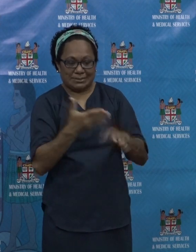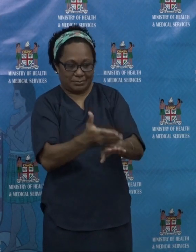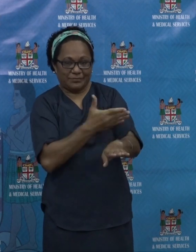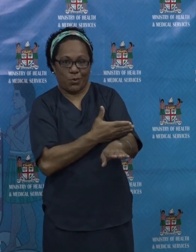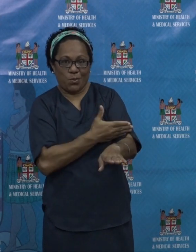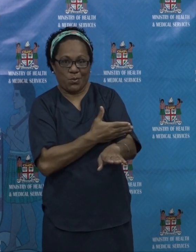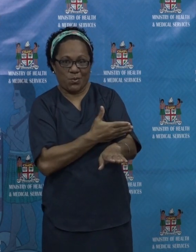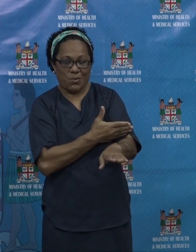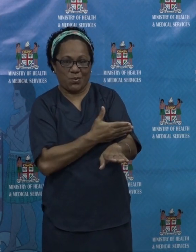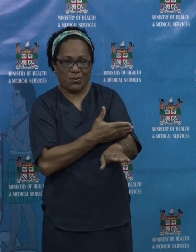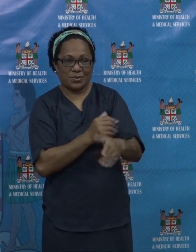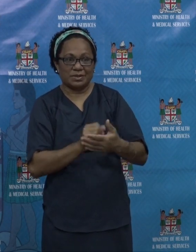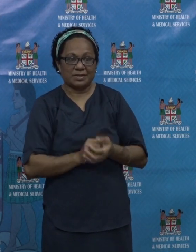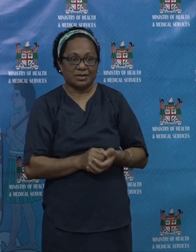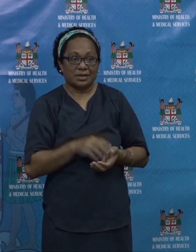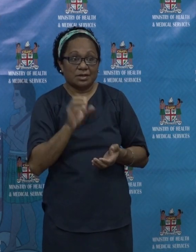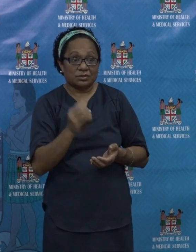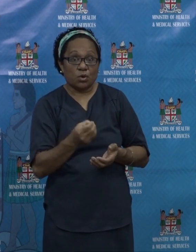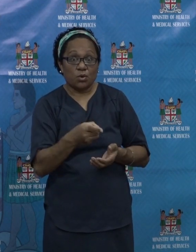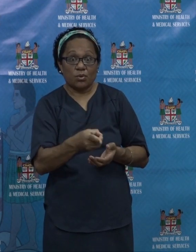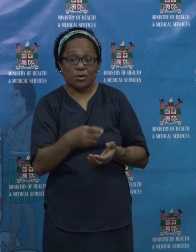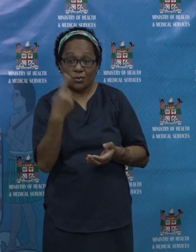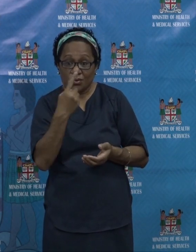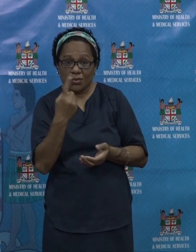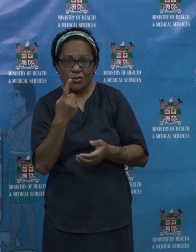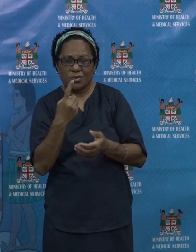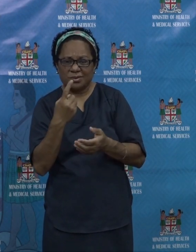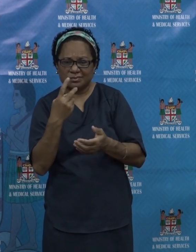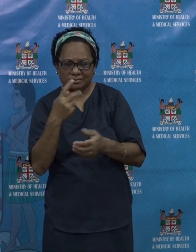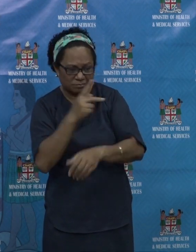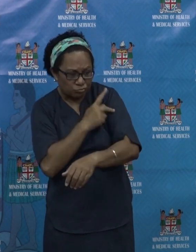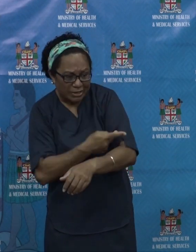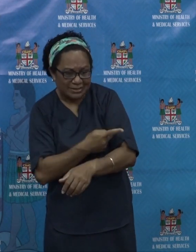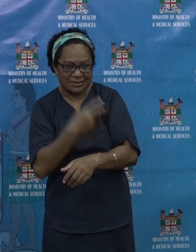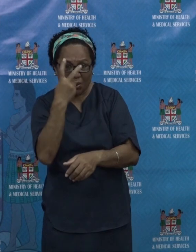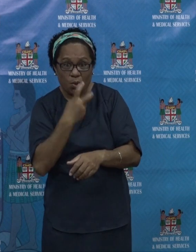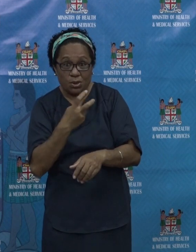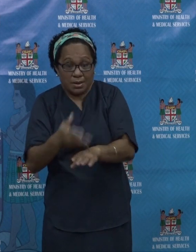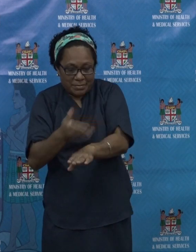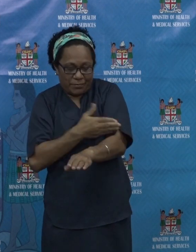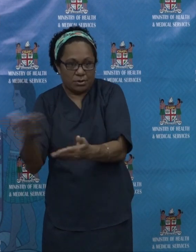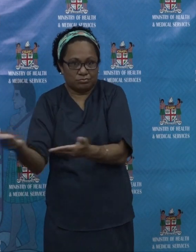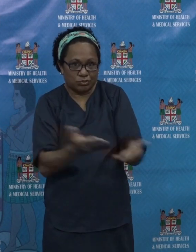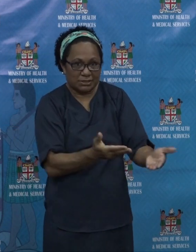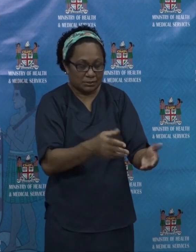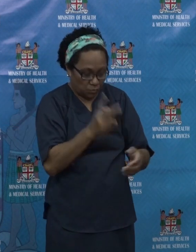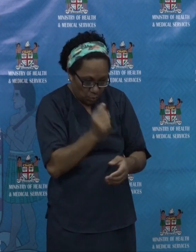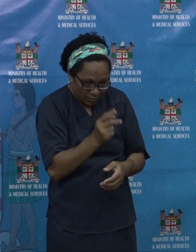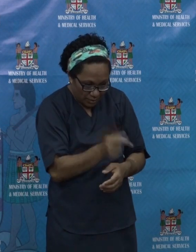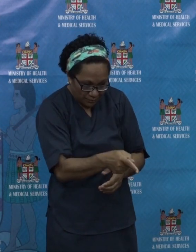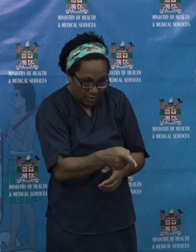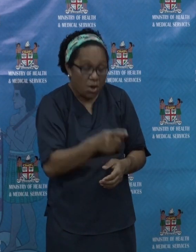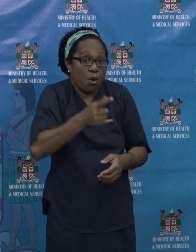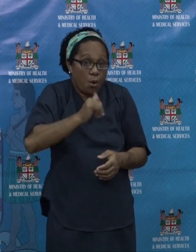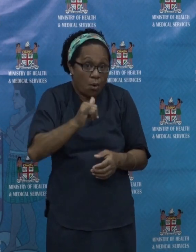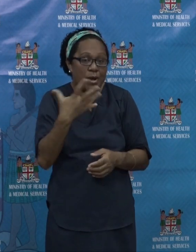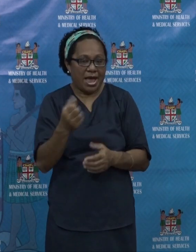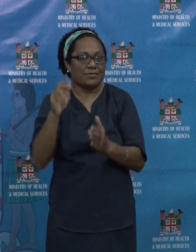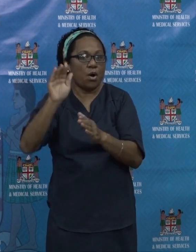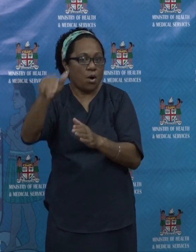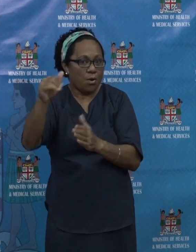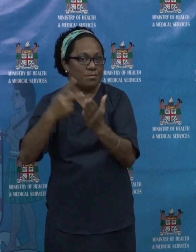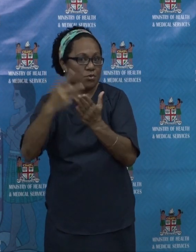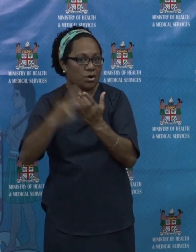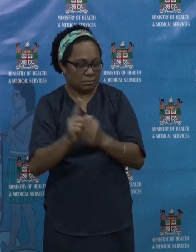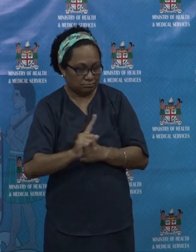early, either by admitting the vulnerable positive case and monitoring them, or supporting a home monitoring program that